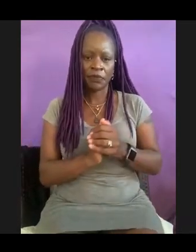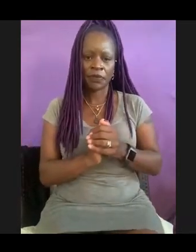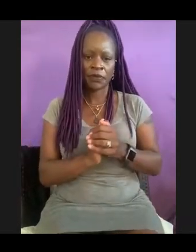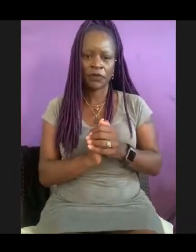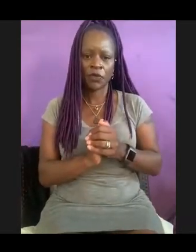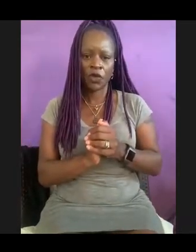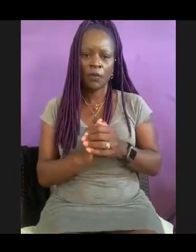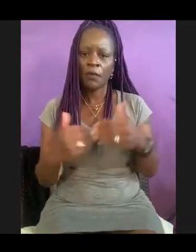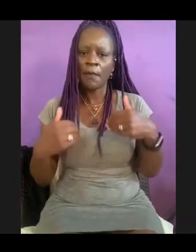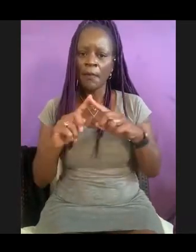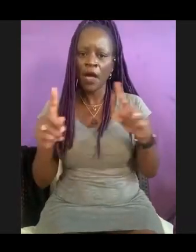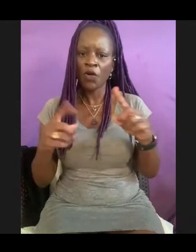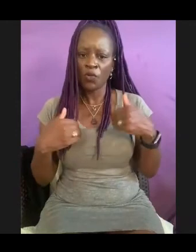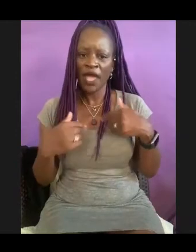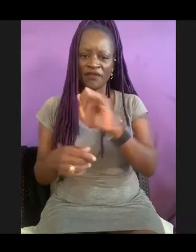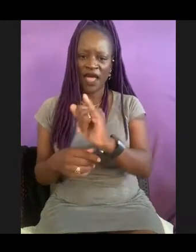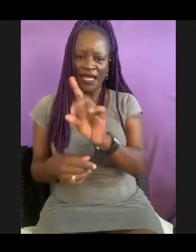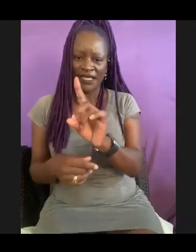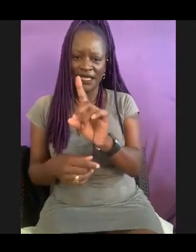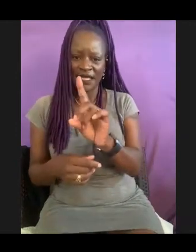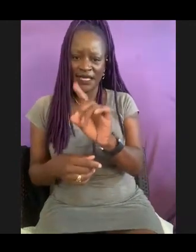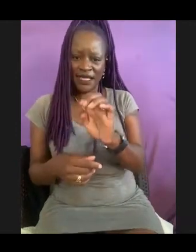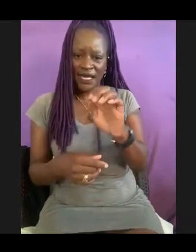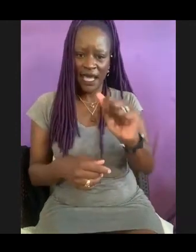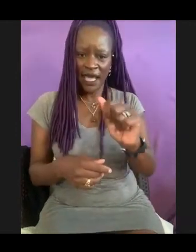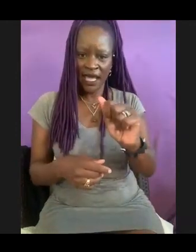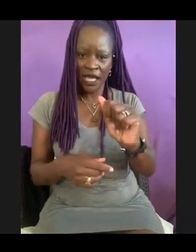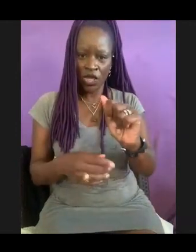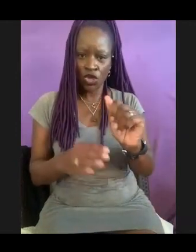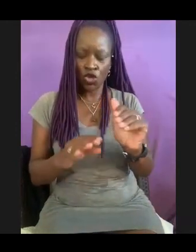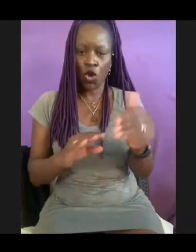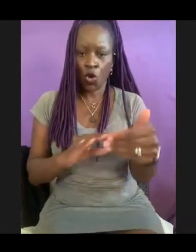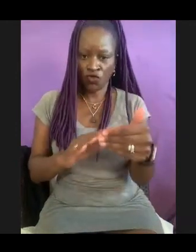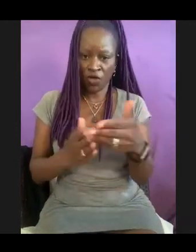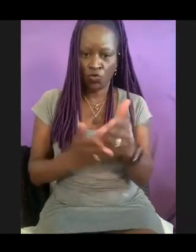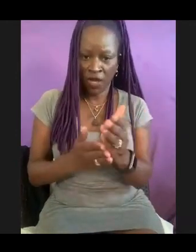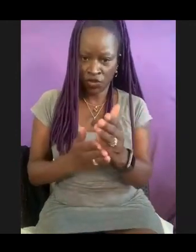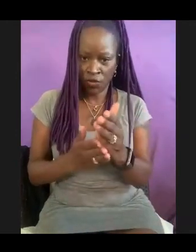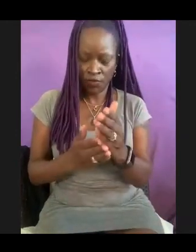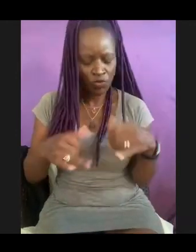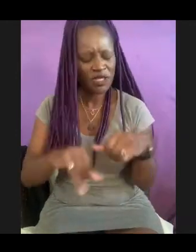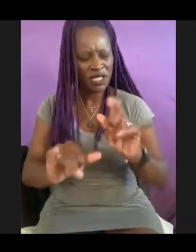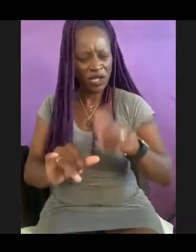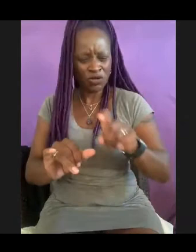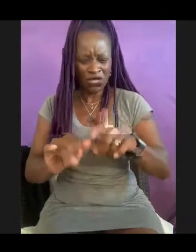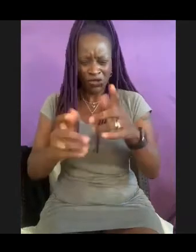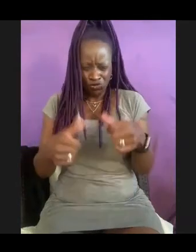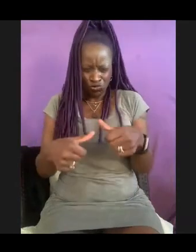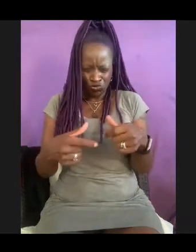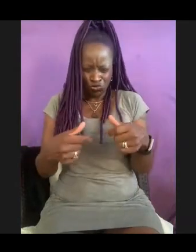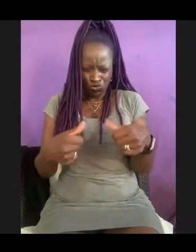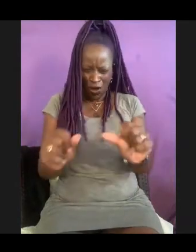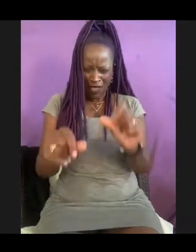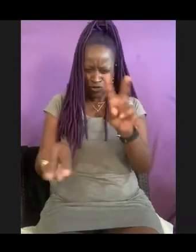rights to education, there needs to be more work to identify, in